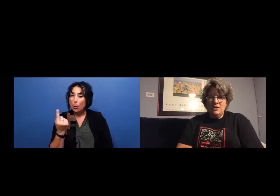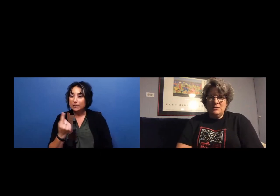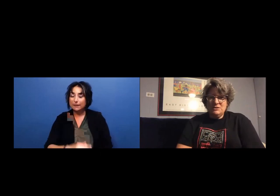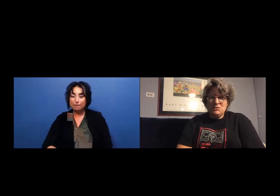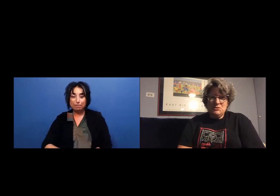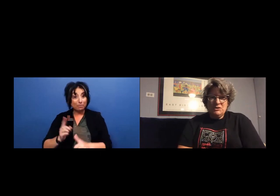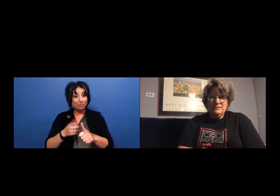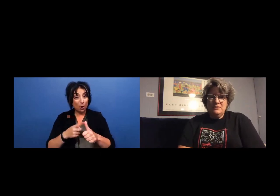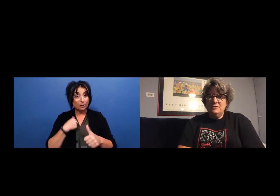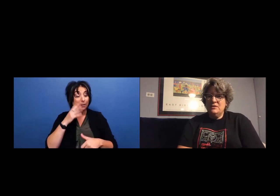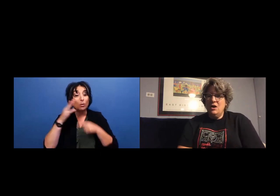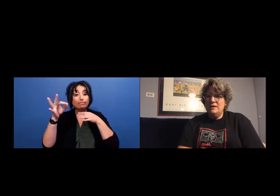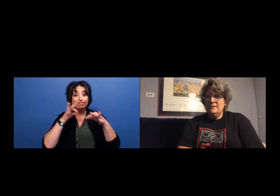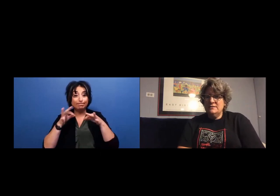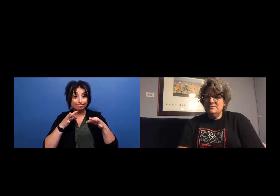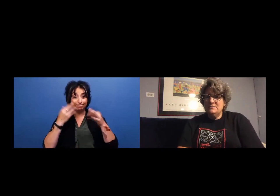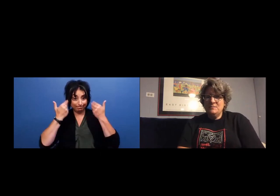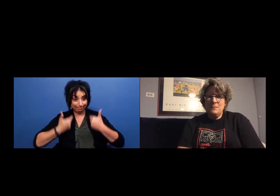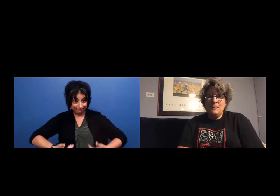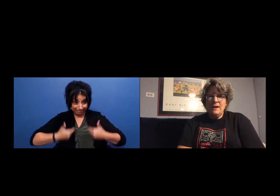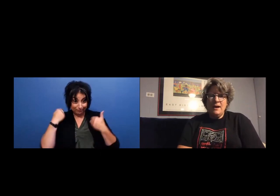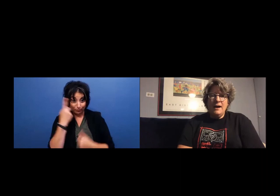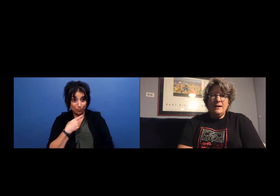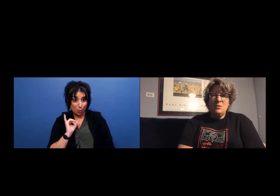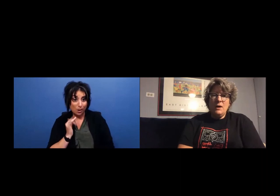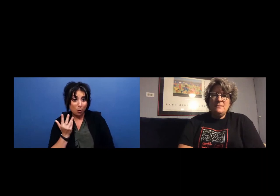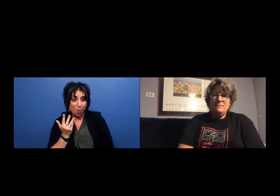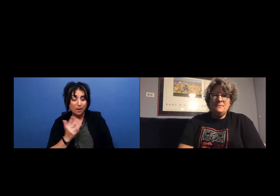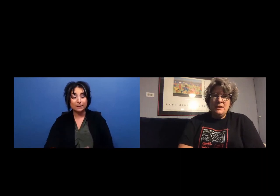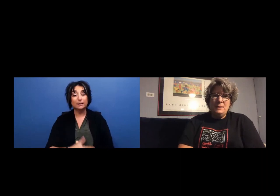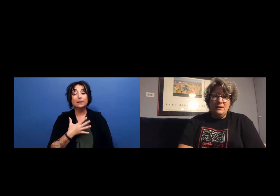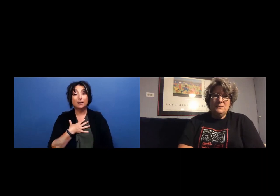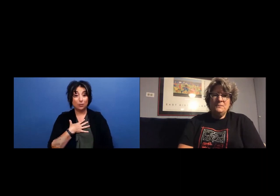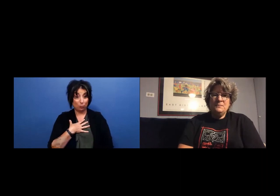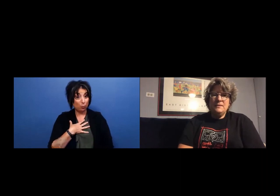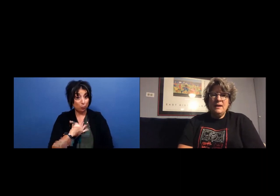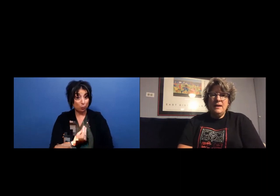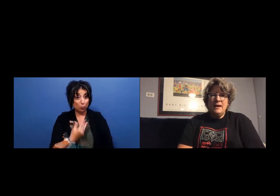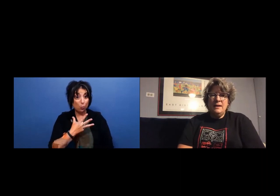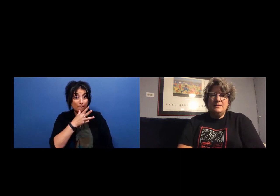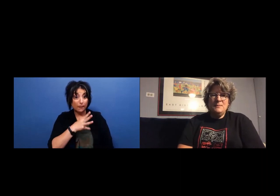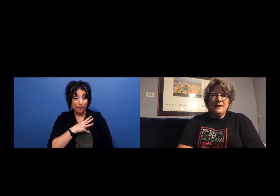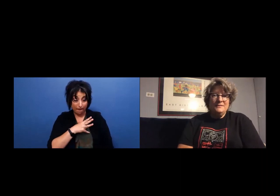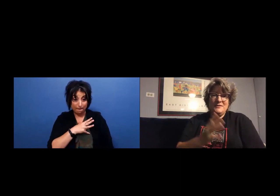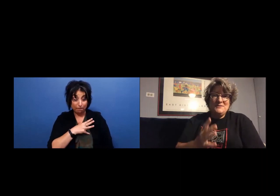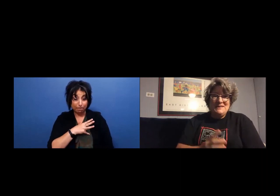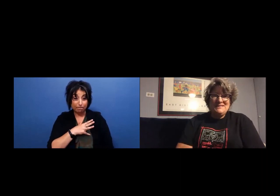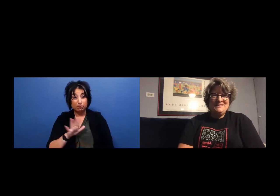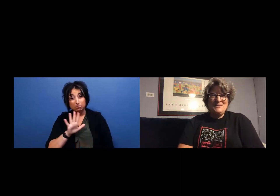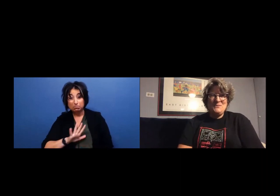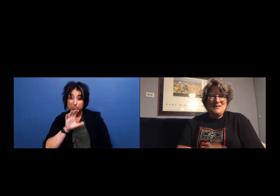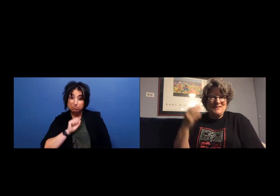an audio description for the audience. I am a white female in my